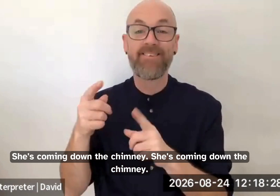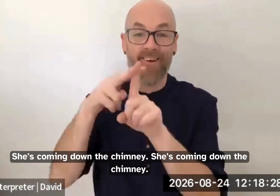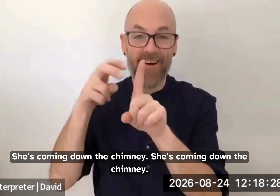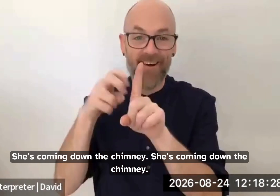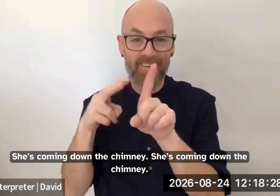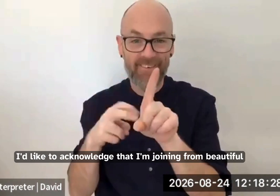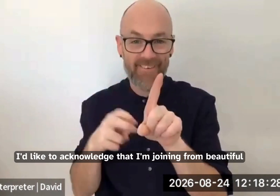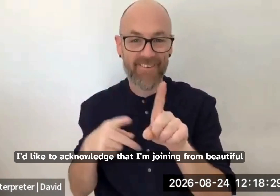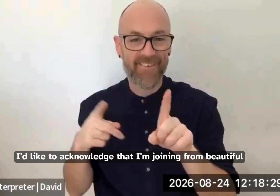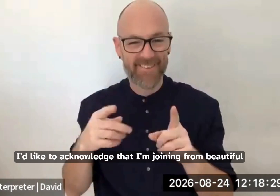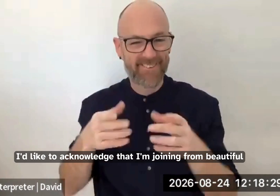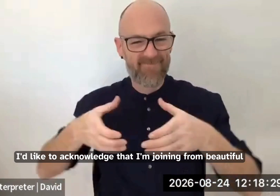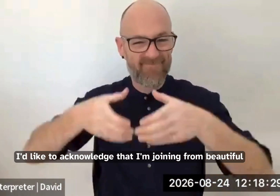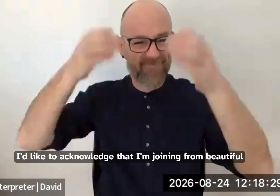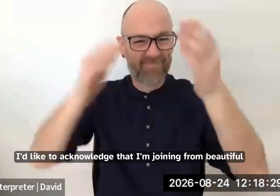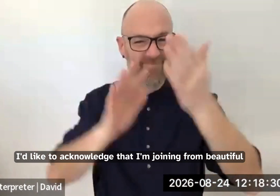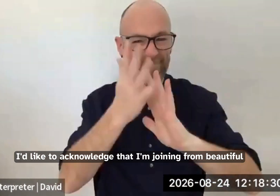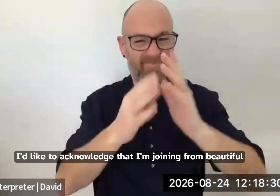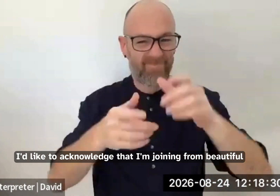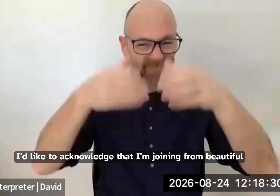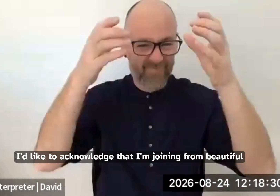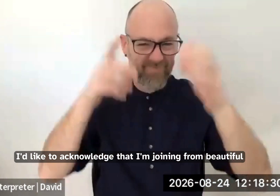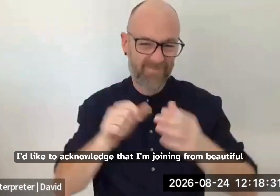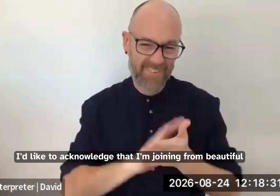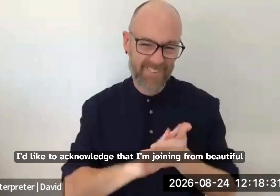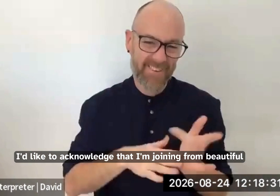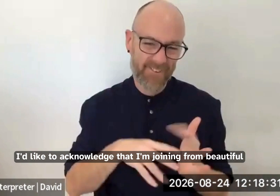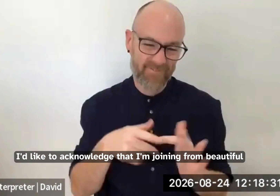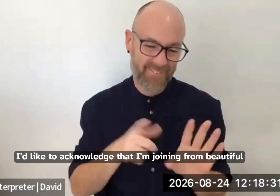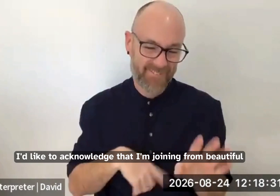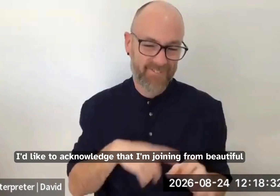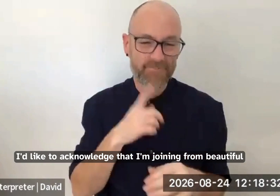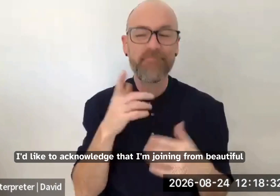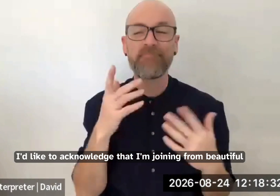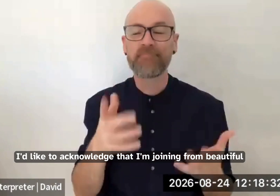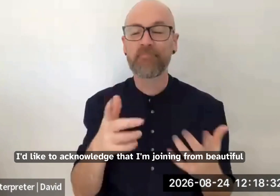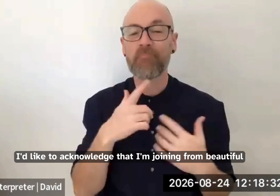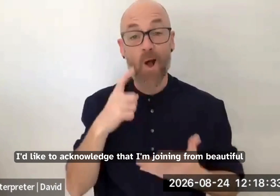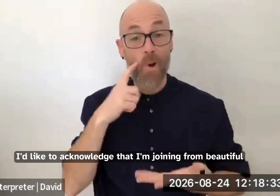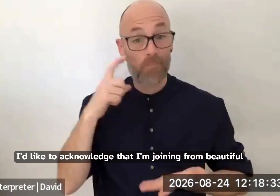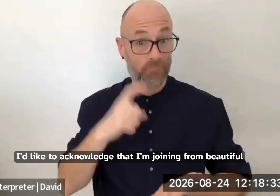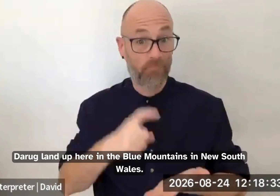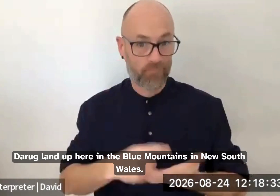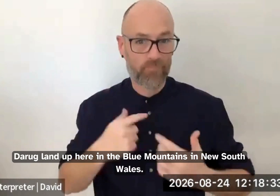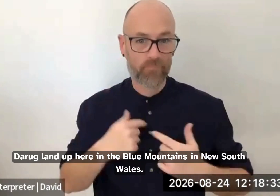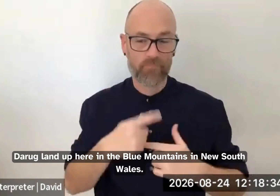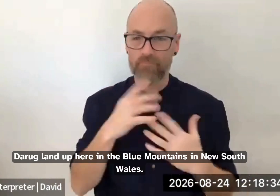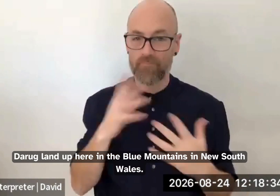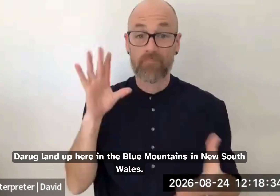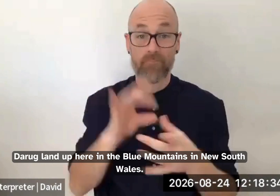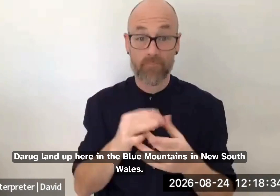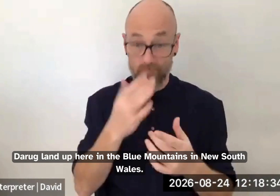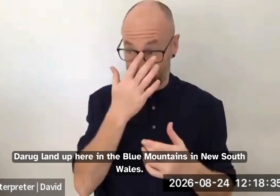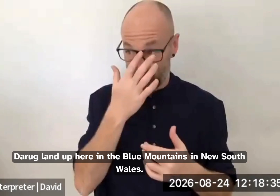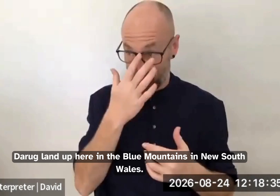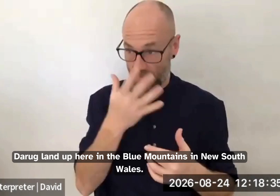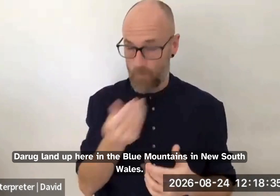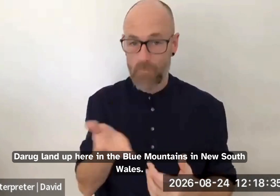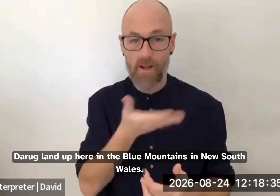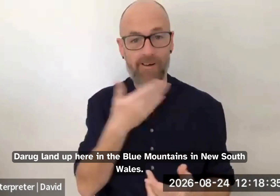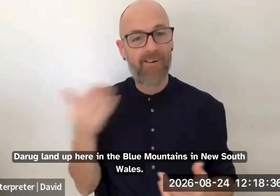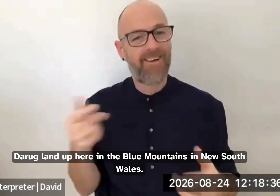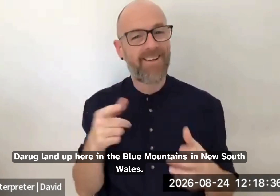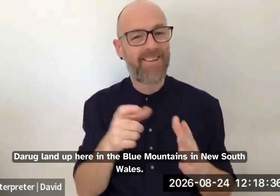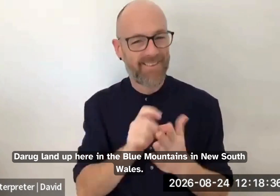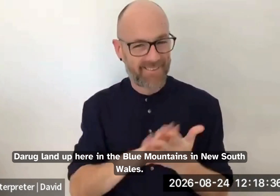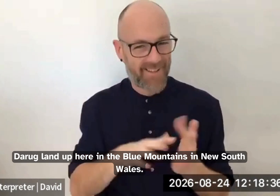down the chimney. I'd like to acknowledge that I'm joining from beautiful Durrock